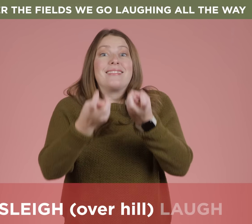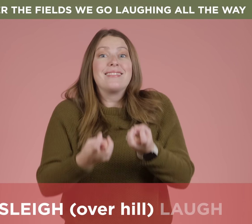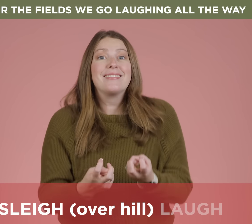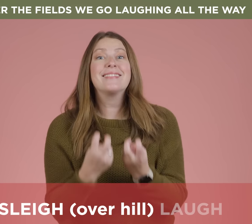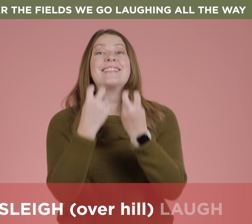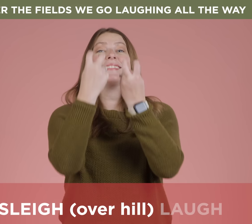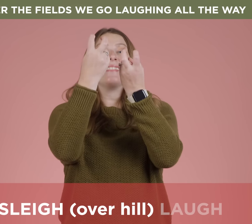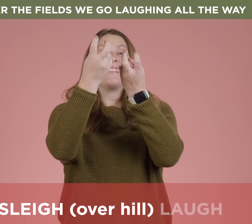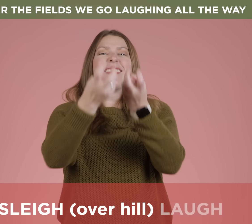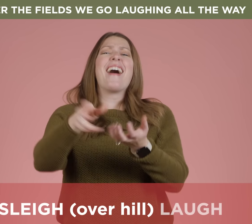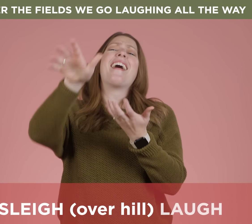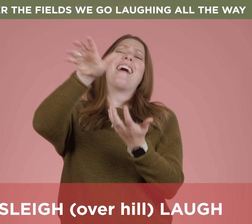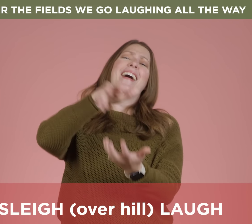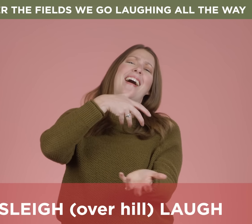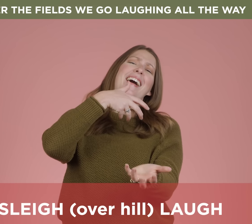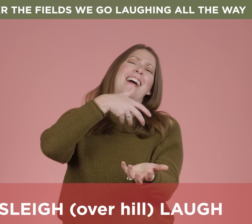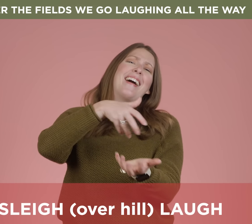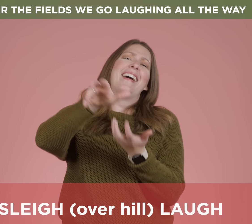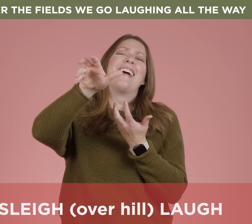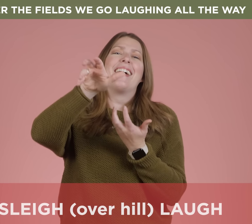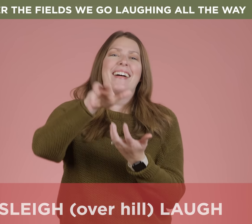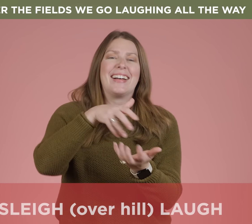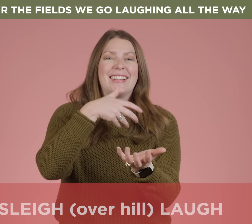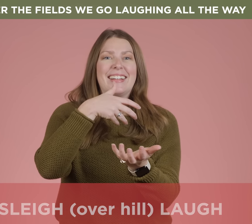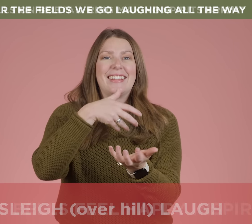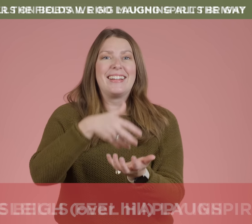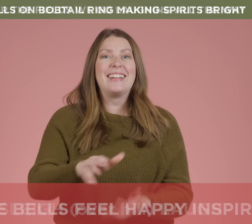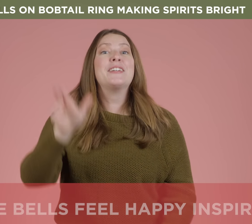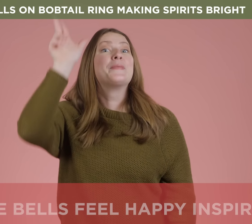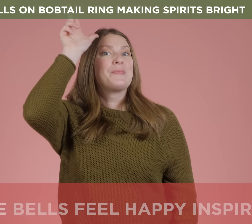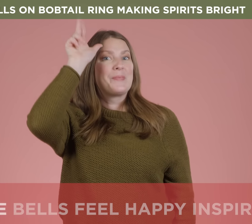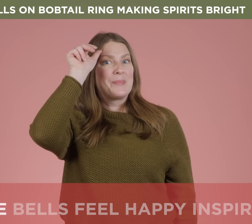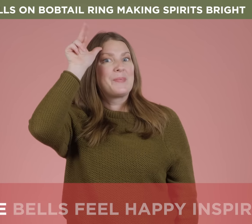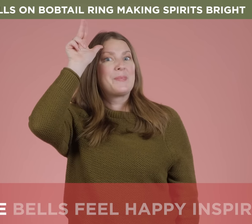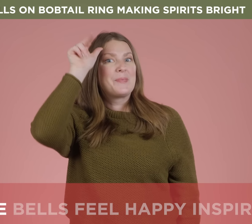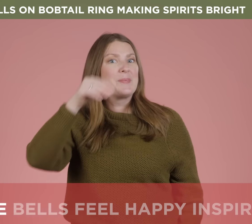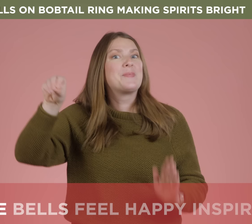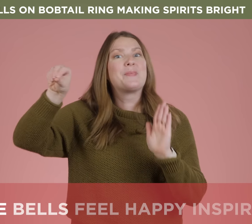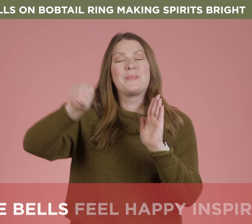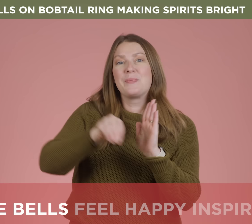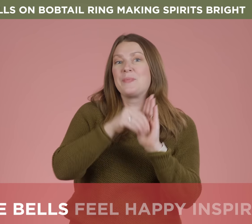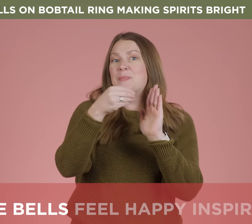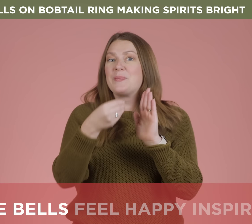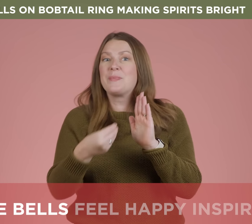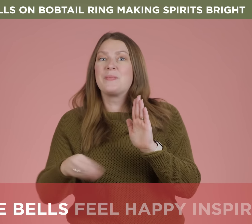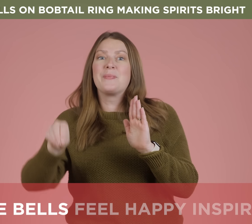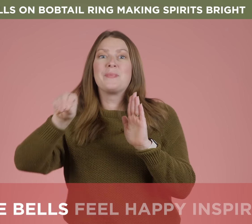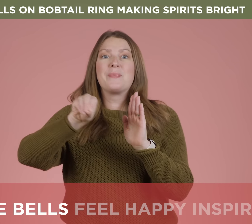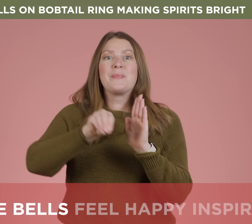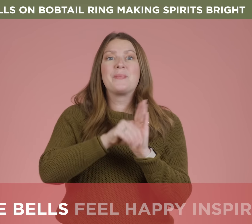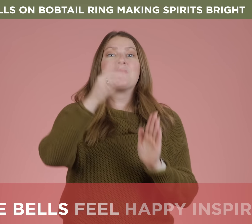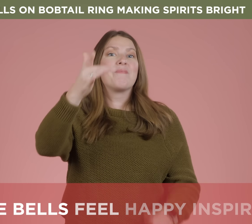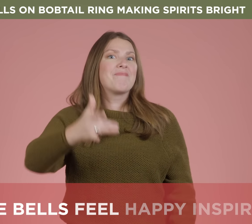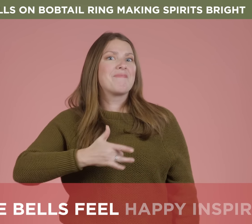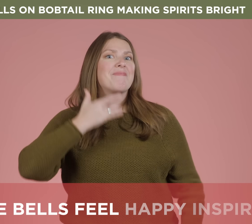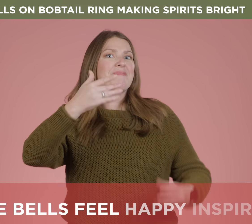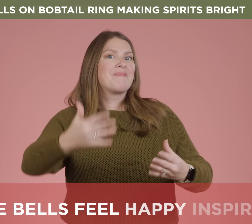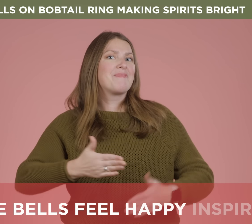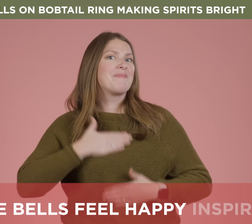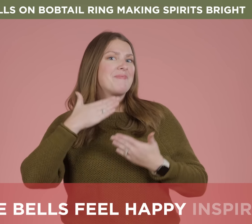we go, laughing all the way. Bells on bobtail ring, making spirits